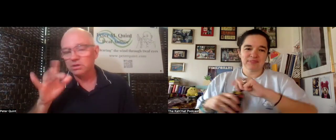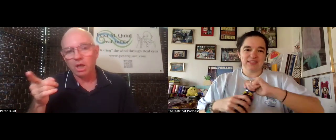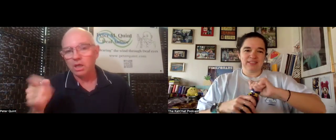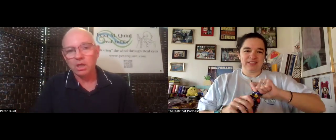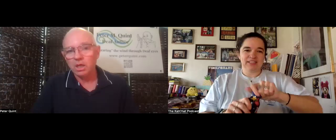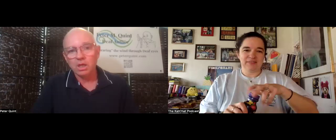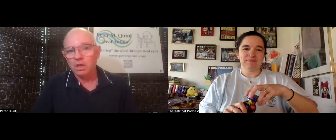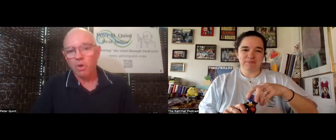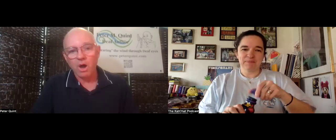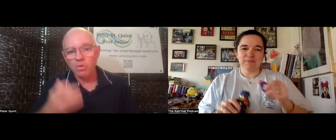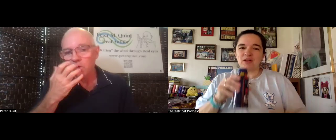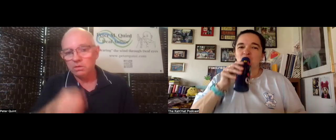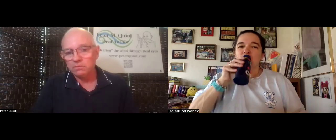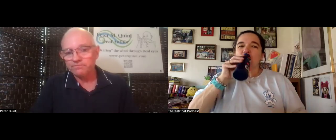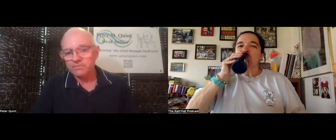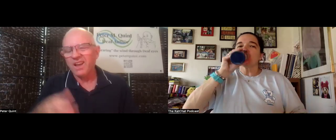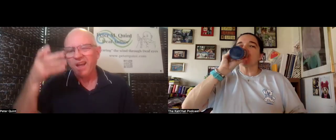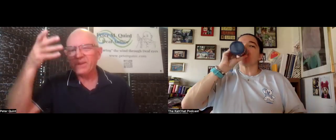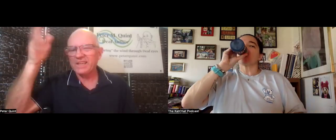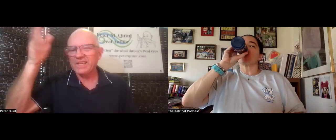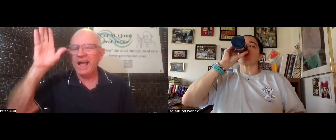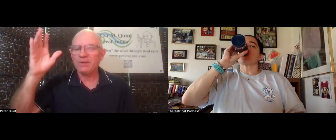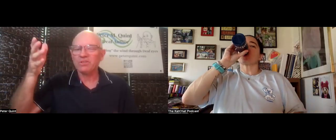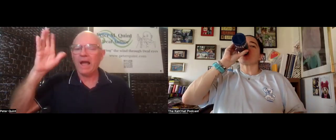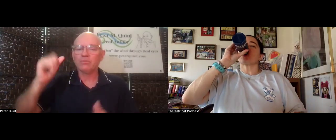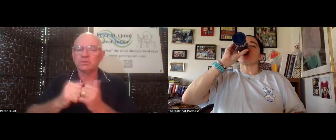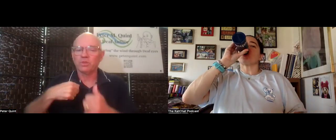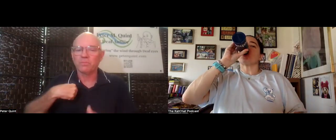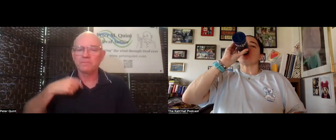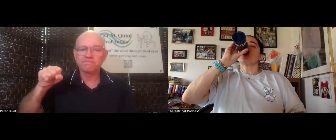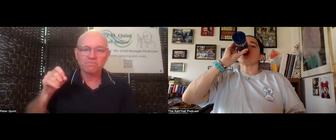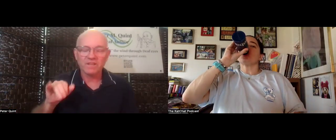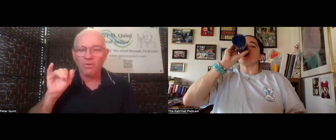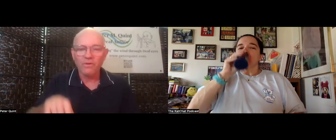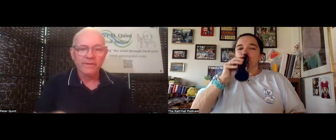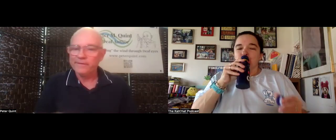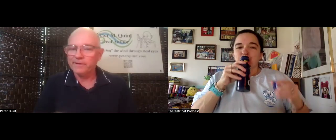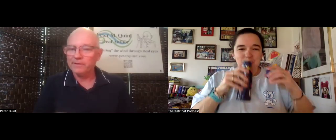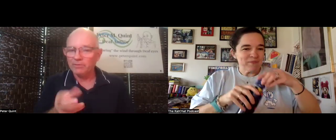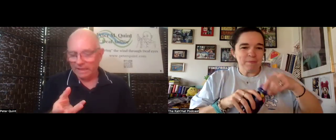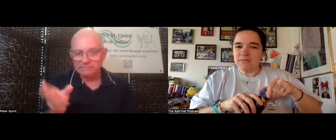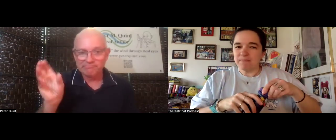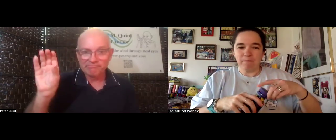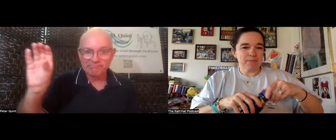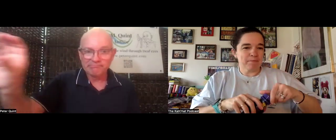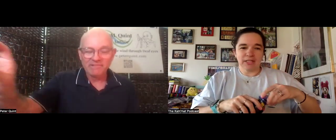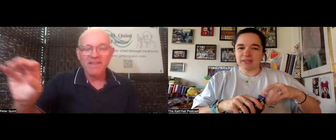was just lucky. Wow. Yeah. I mean, God was with me, you know. I was